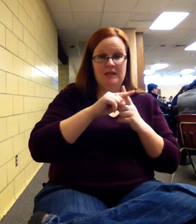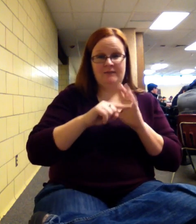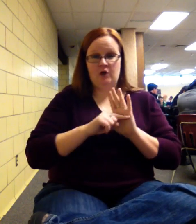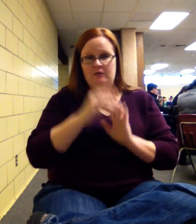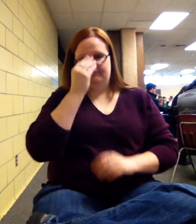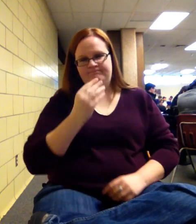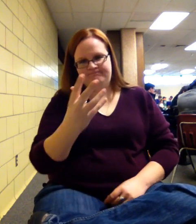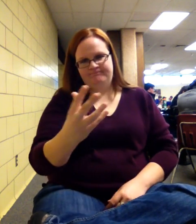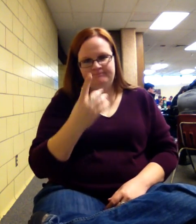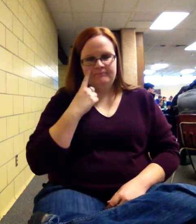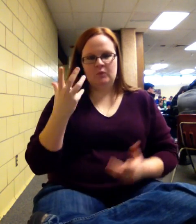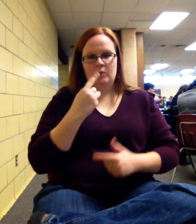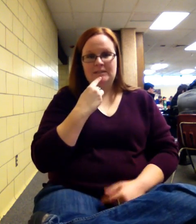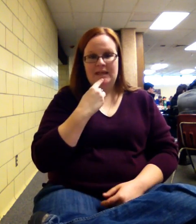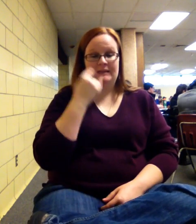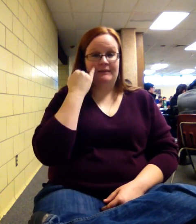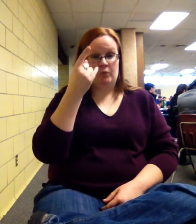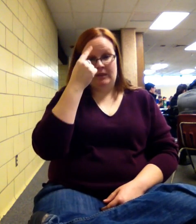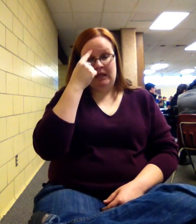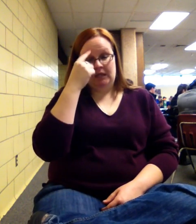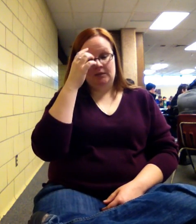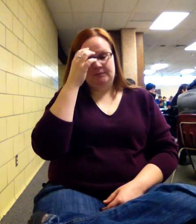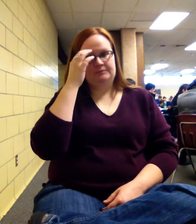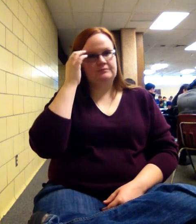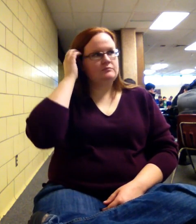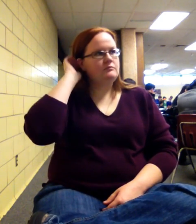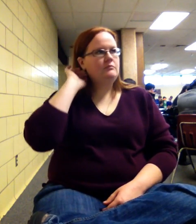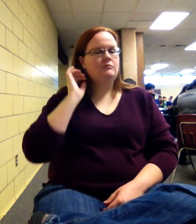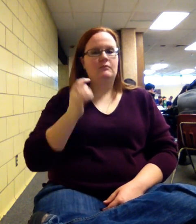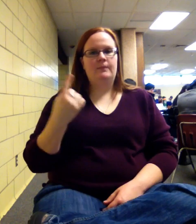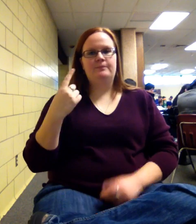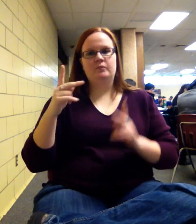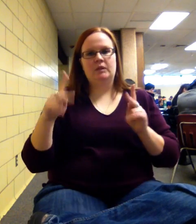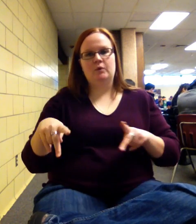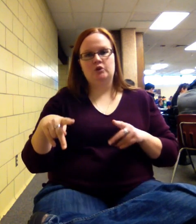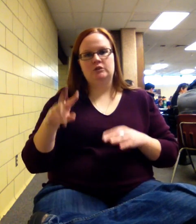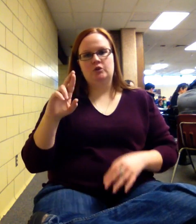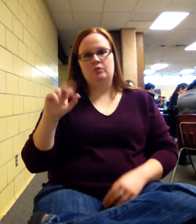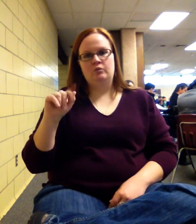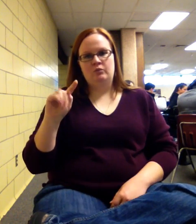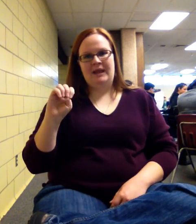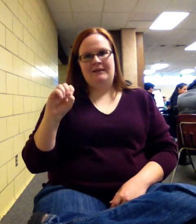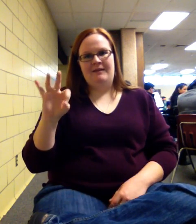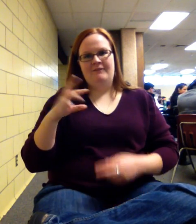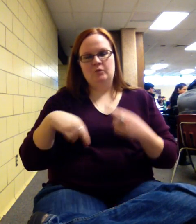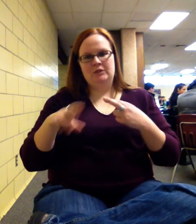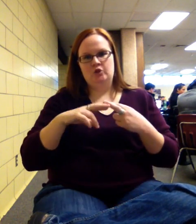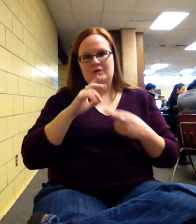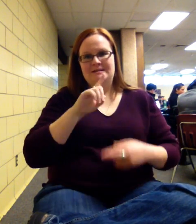Because what we're saying is, if you think about it, one person's rate of return is another person's interest expense.